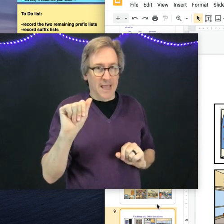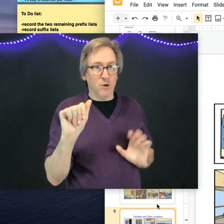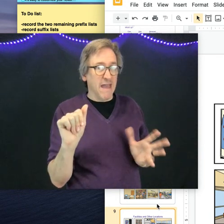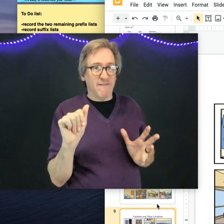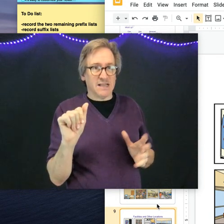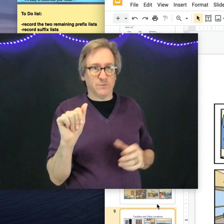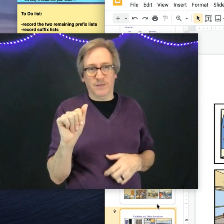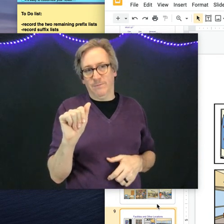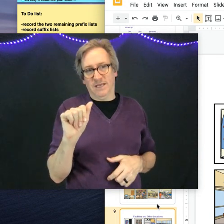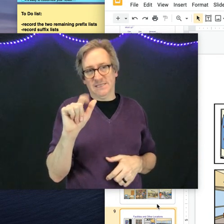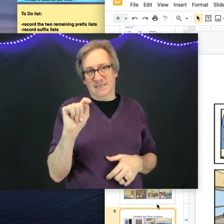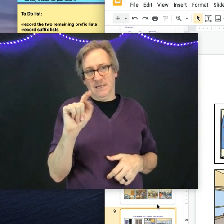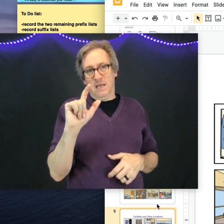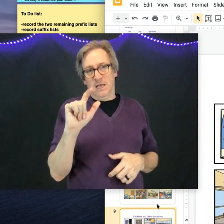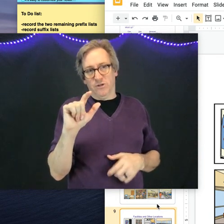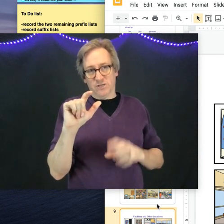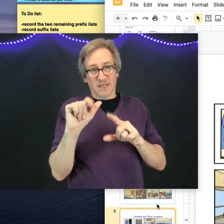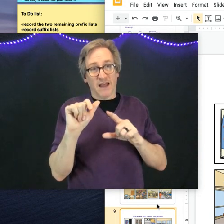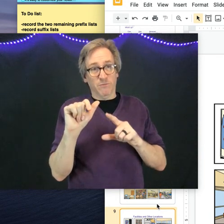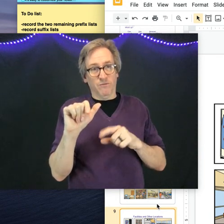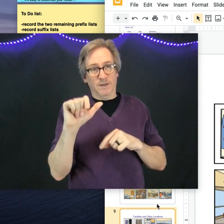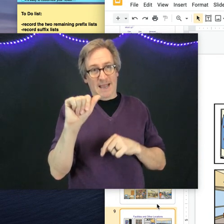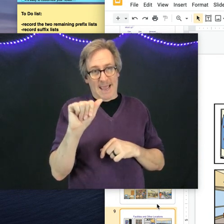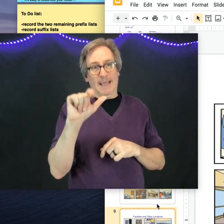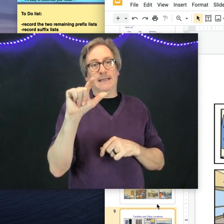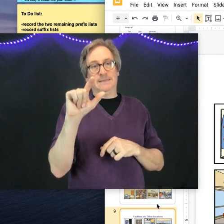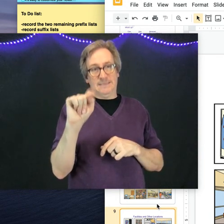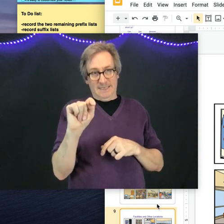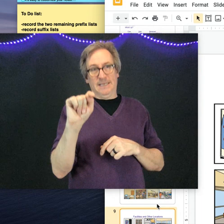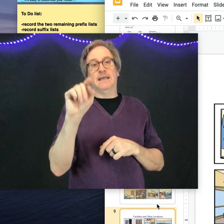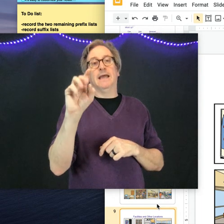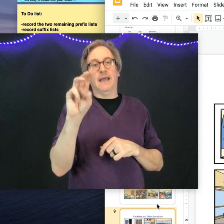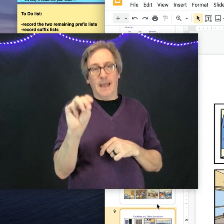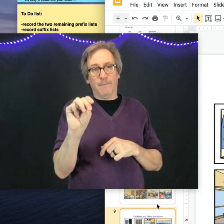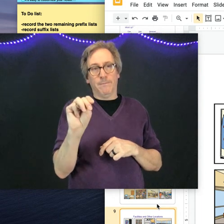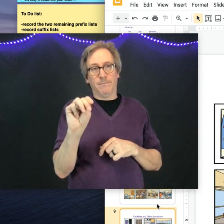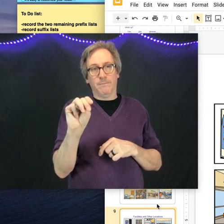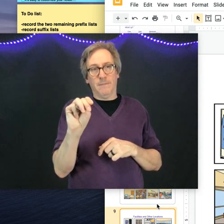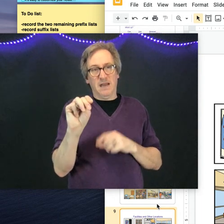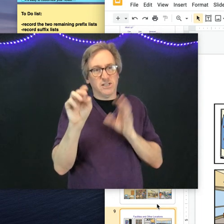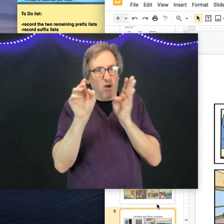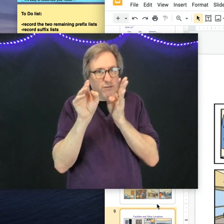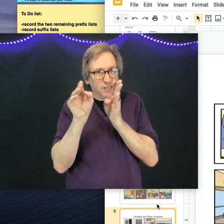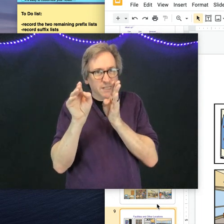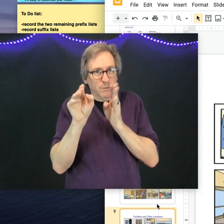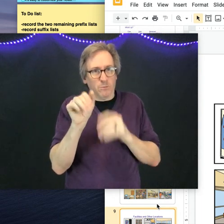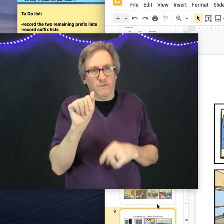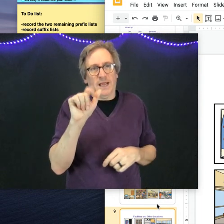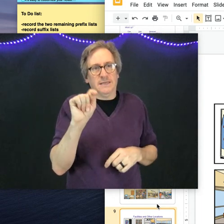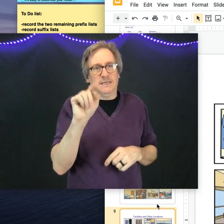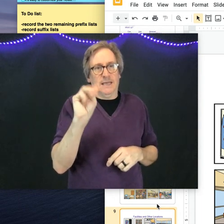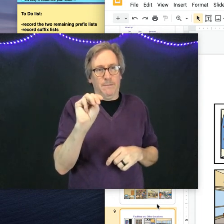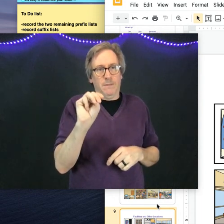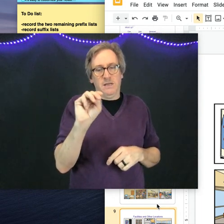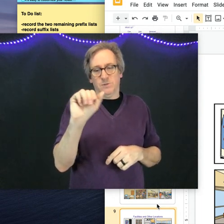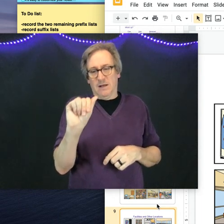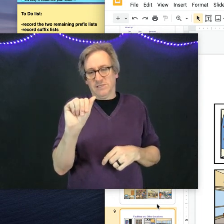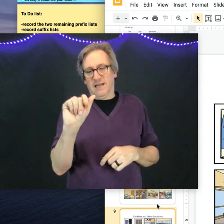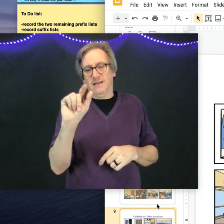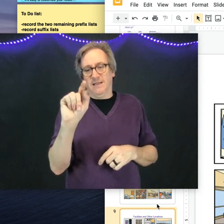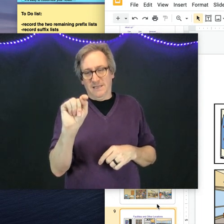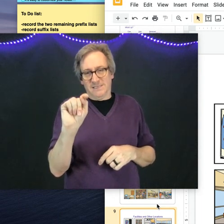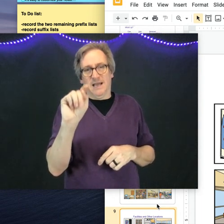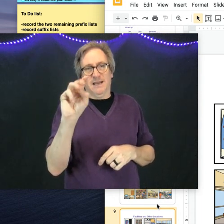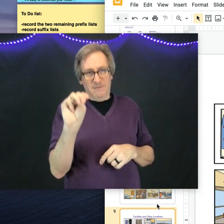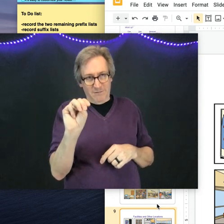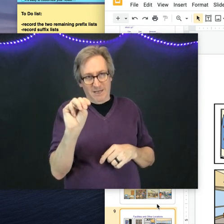You can't go that fast with it because there's a lot of movement. ATM. And it's all very similar movement. ATM. So